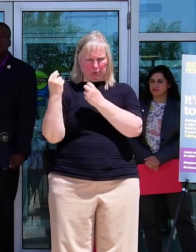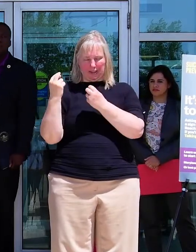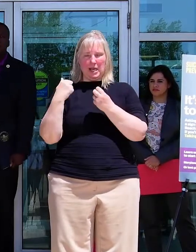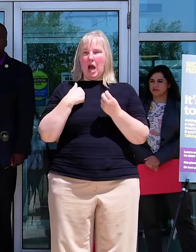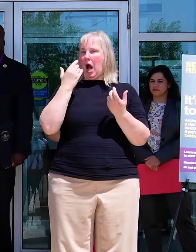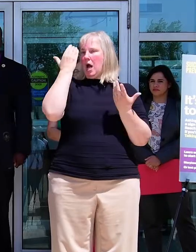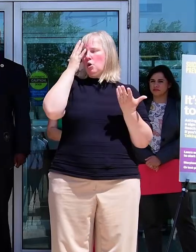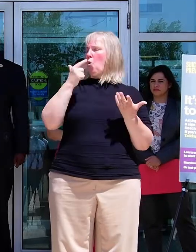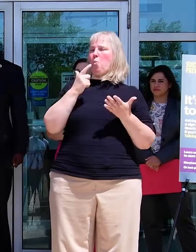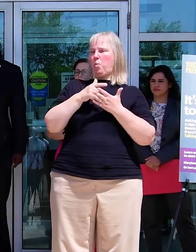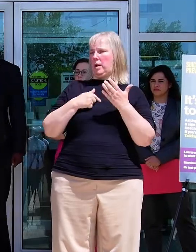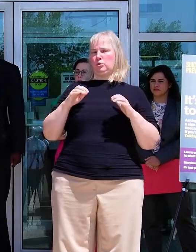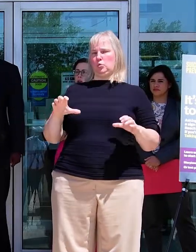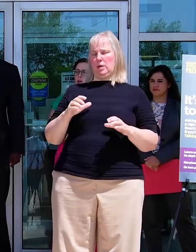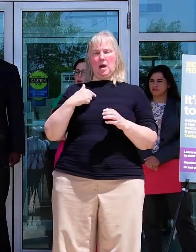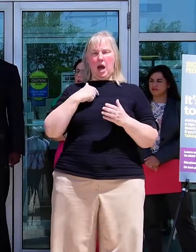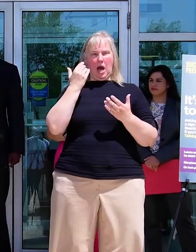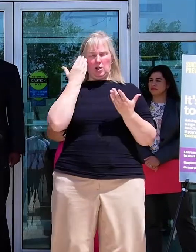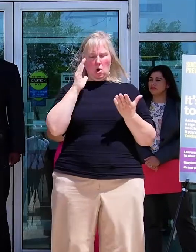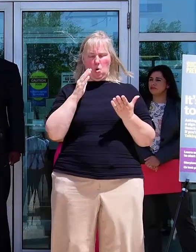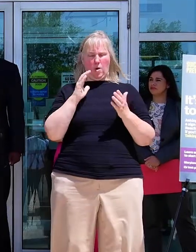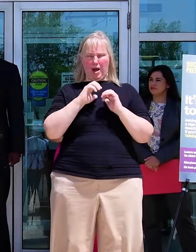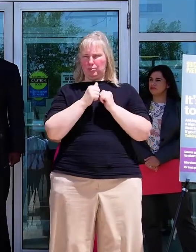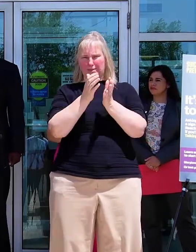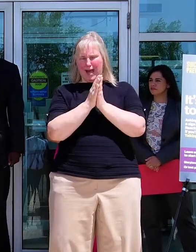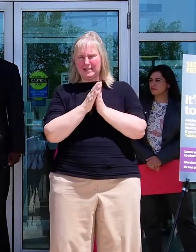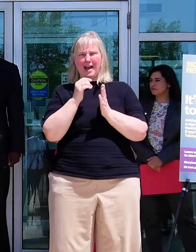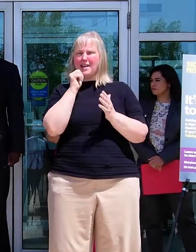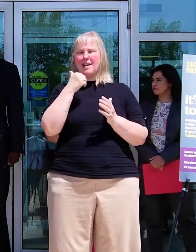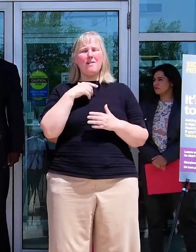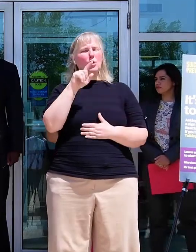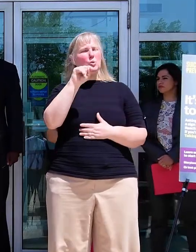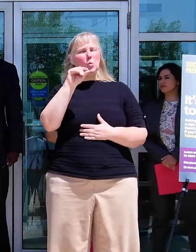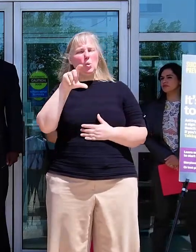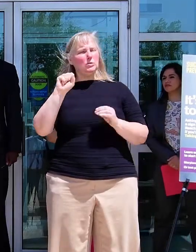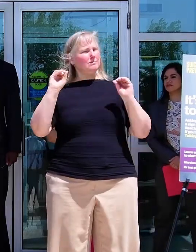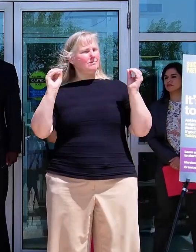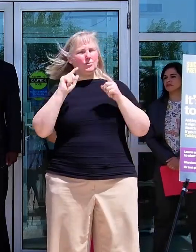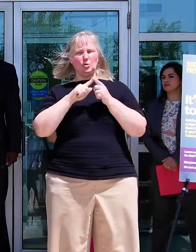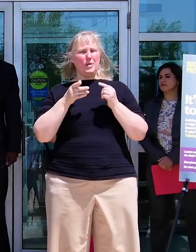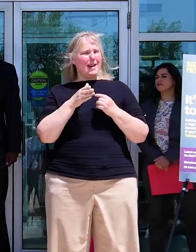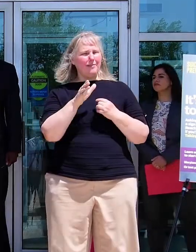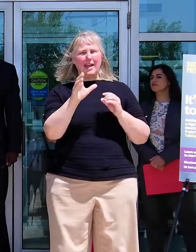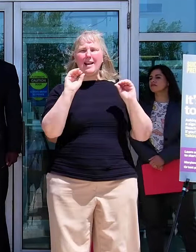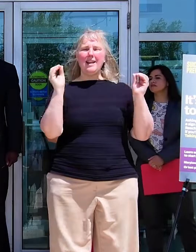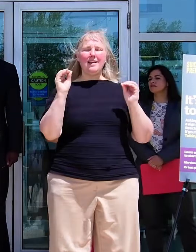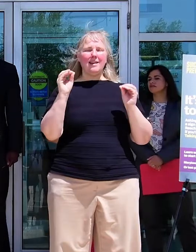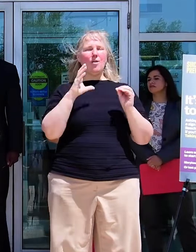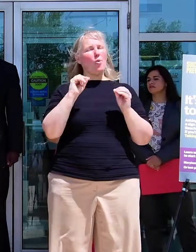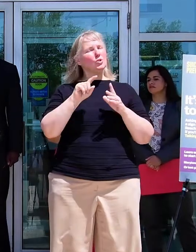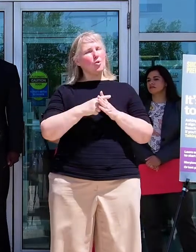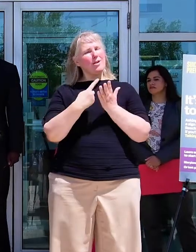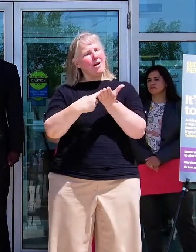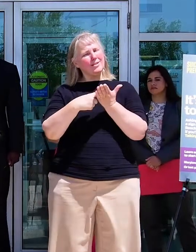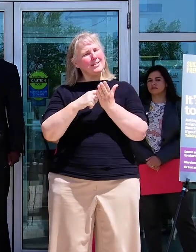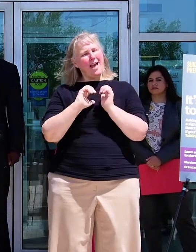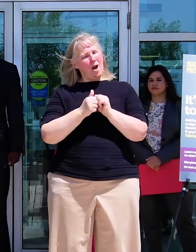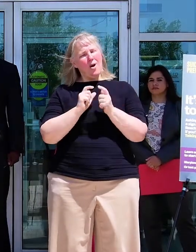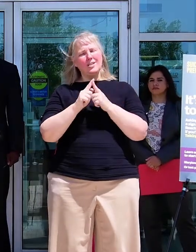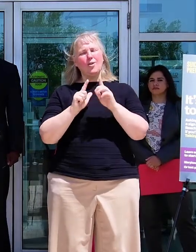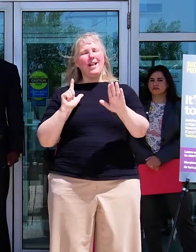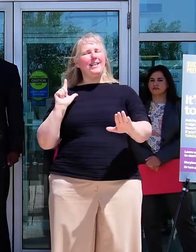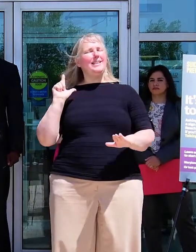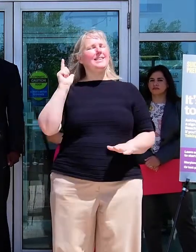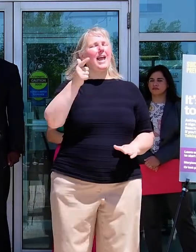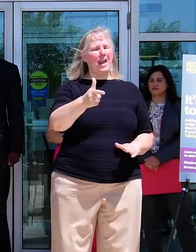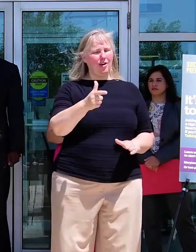to ask. I didn't have the tools to navigate any of this or even start a conversation to do so until way later in my life,